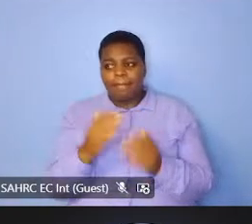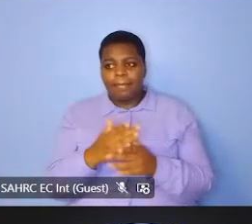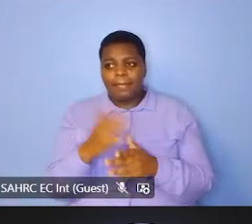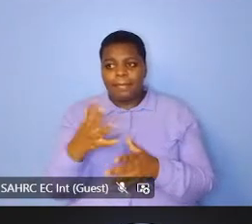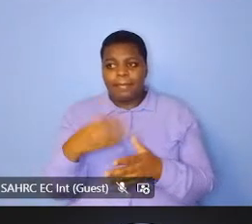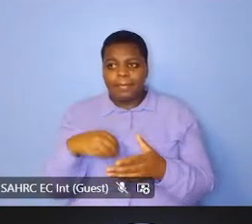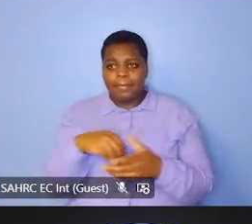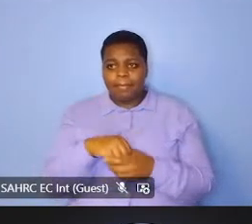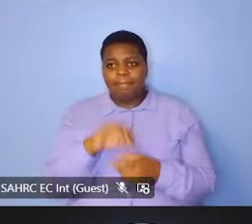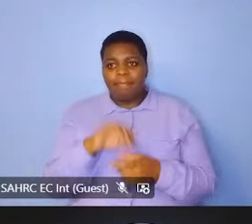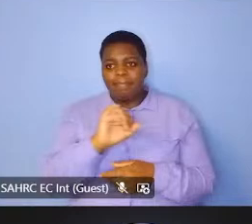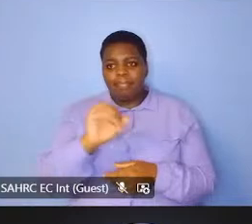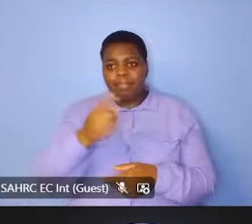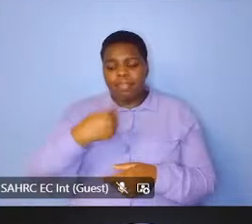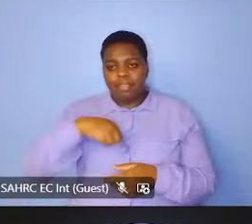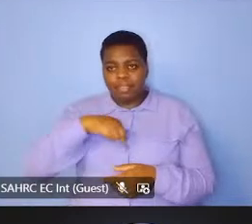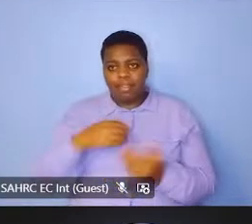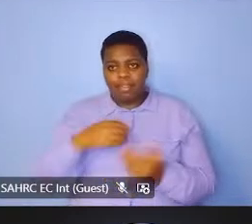schooling,